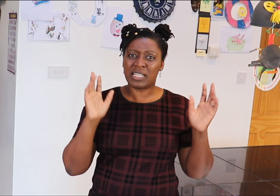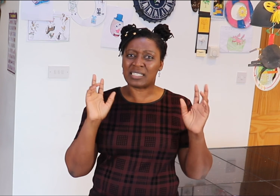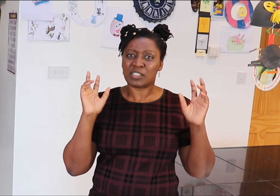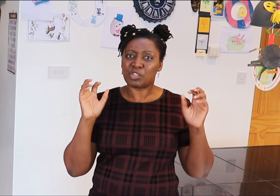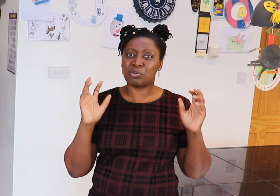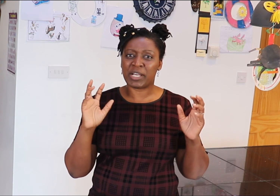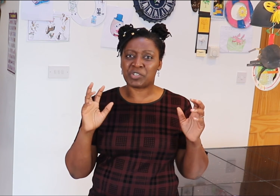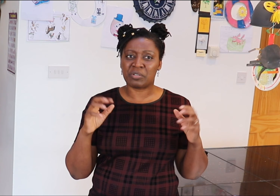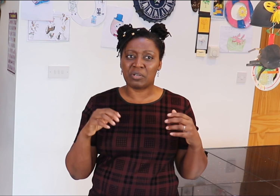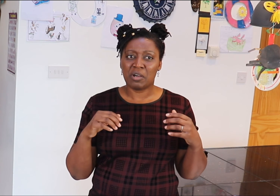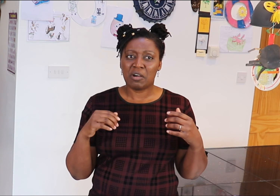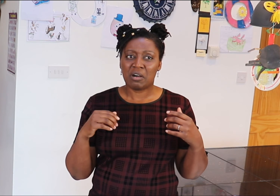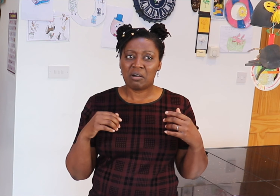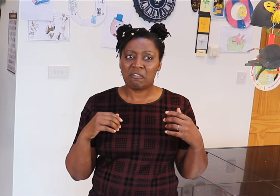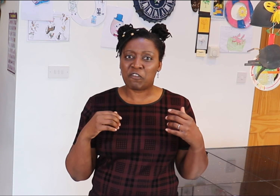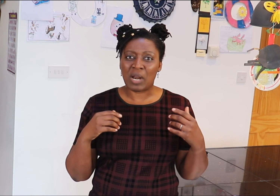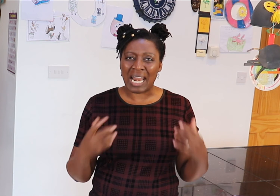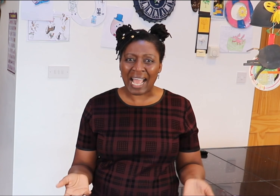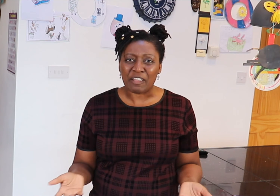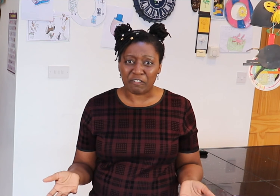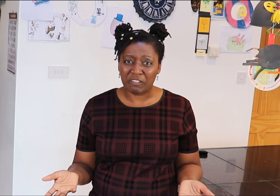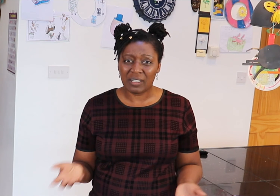this situation for life.